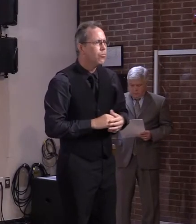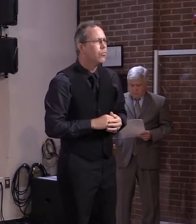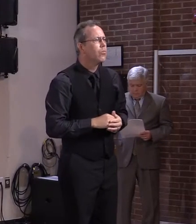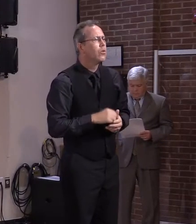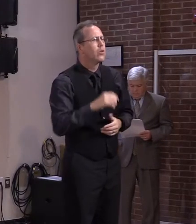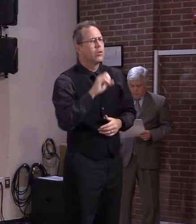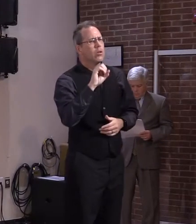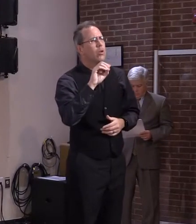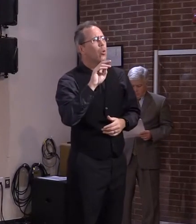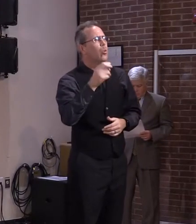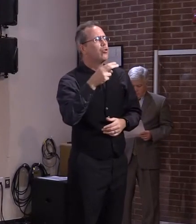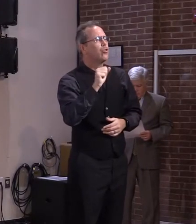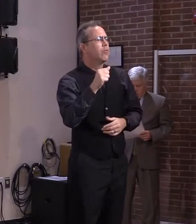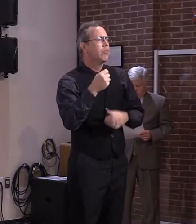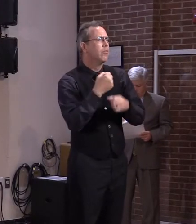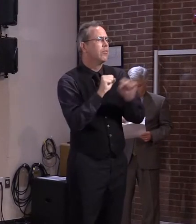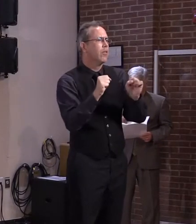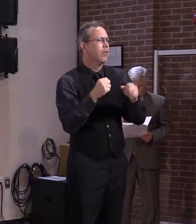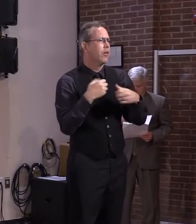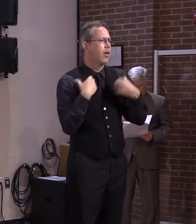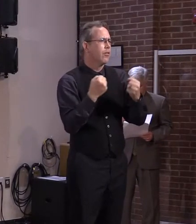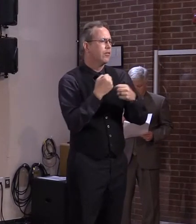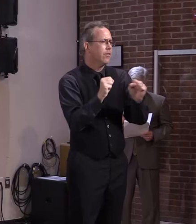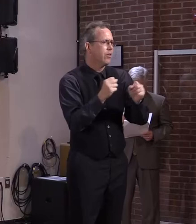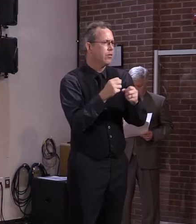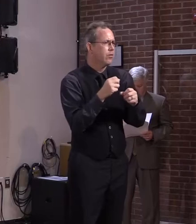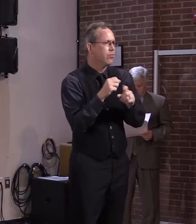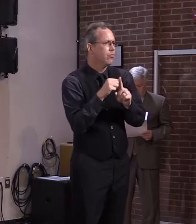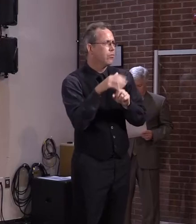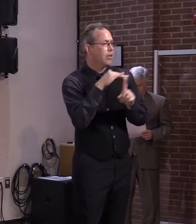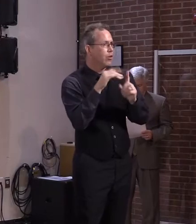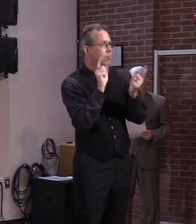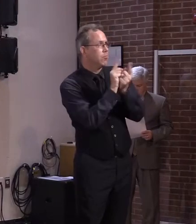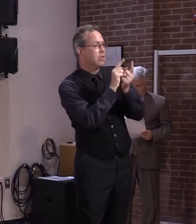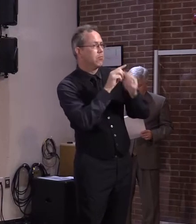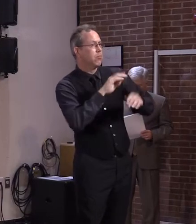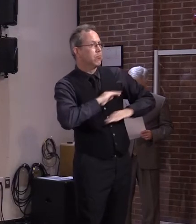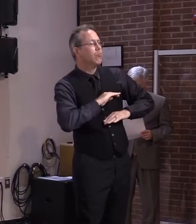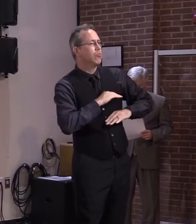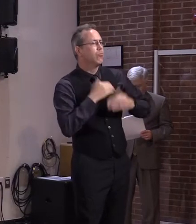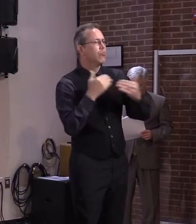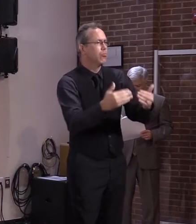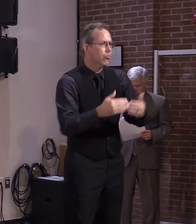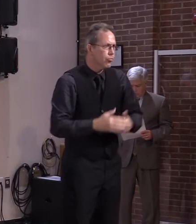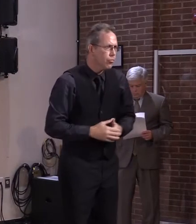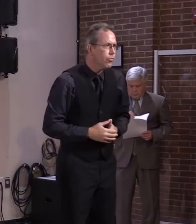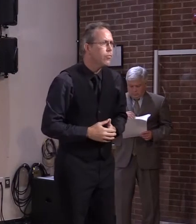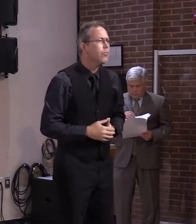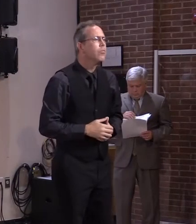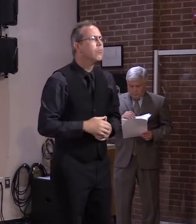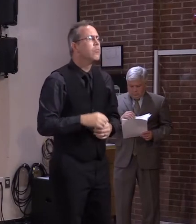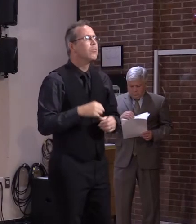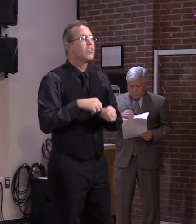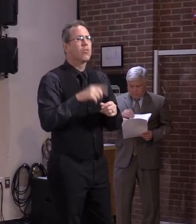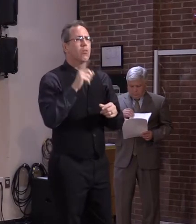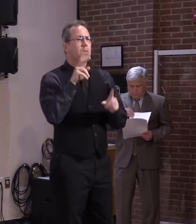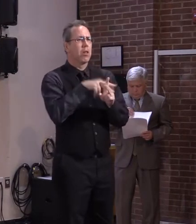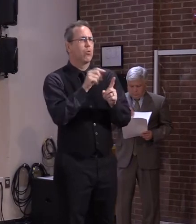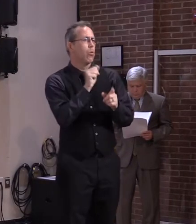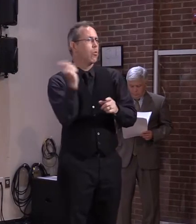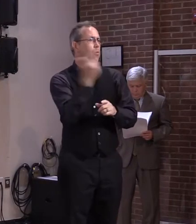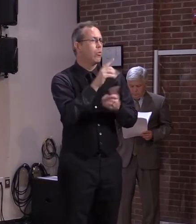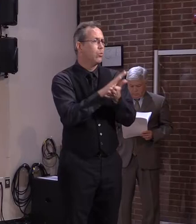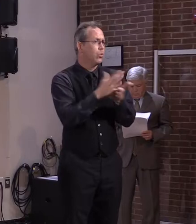about 60 of our 154 school employing entities would be required to mandate vaccination and testing. These